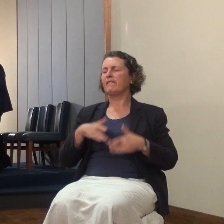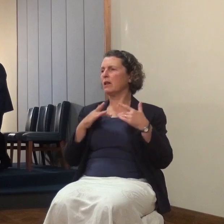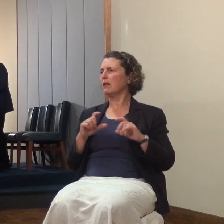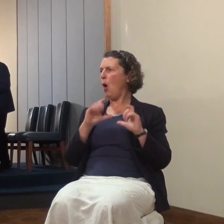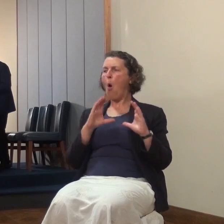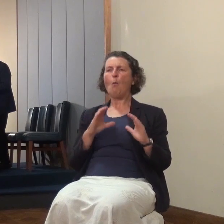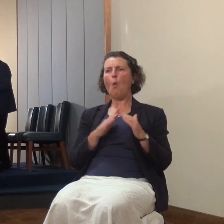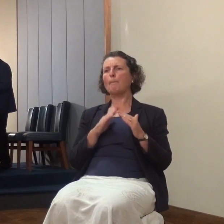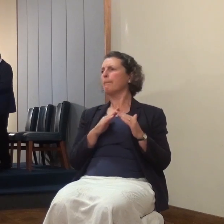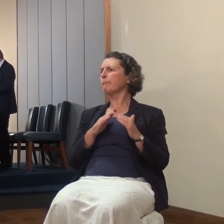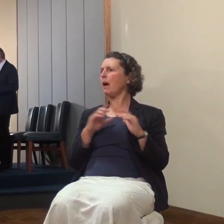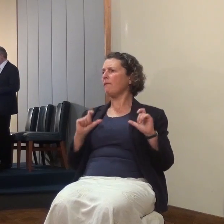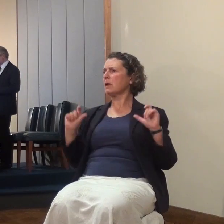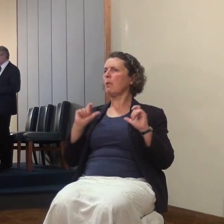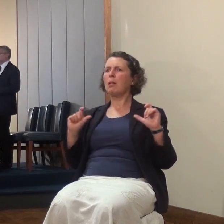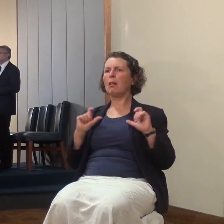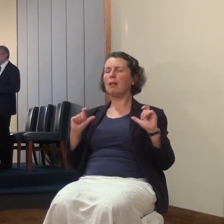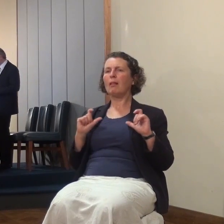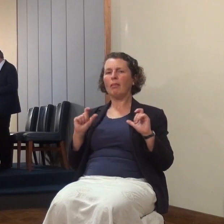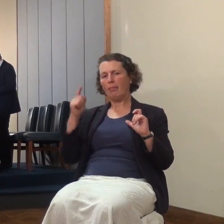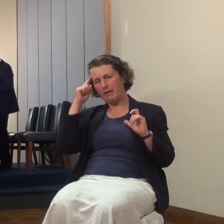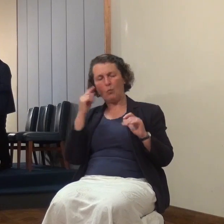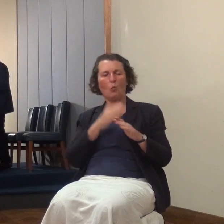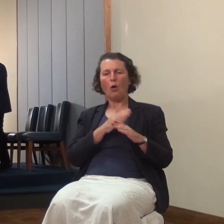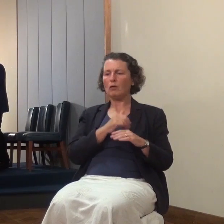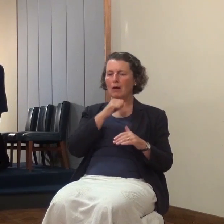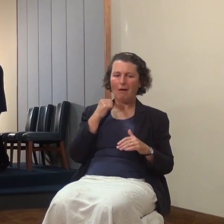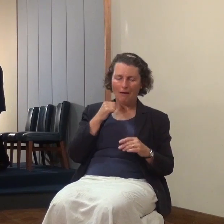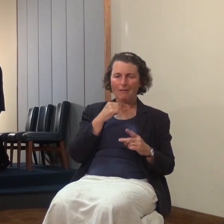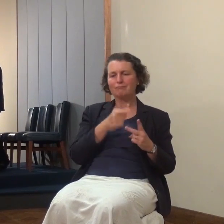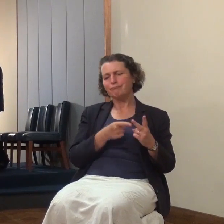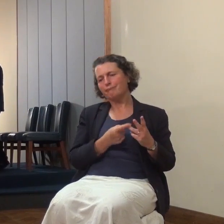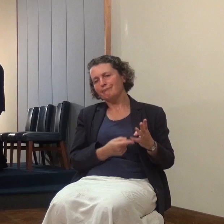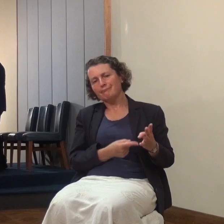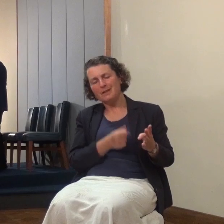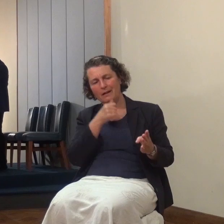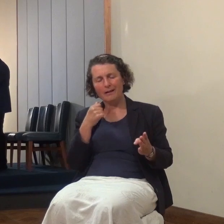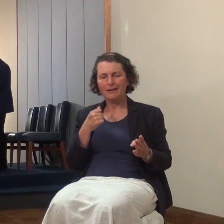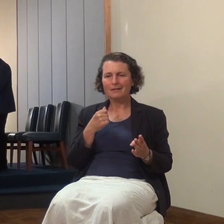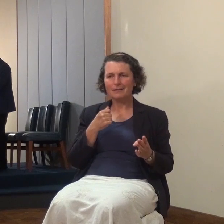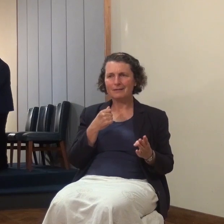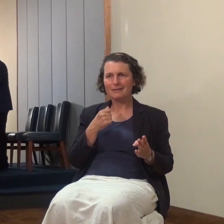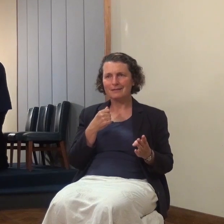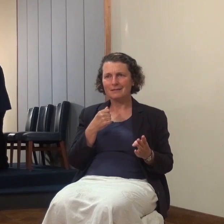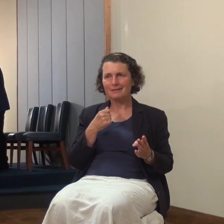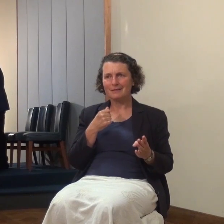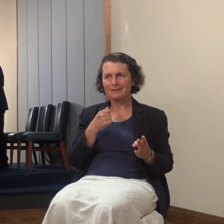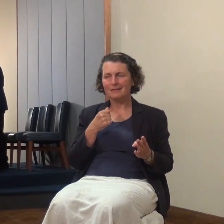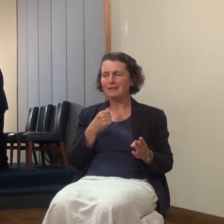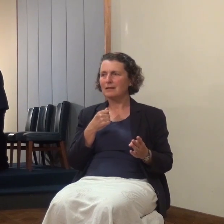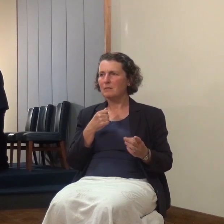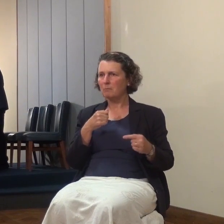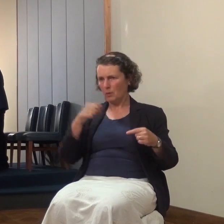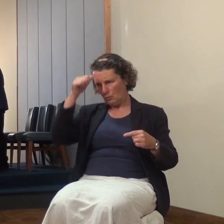fallen world? There are a host of reasons why this flamminess might set in. compared to previous generations. Here in the West, we